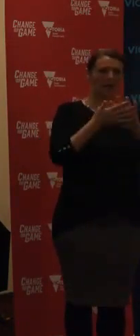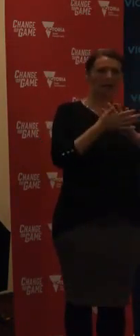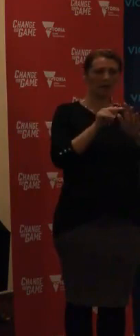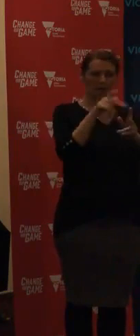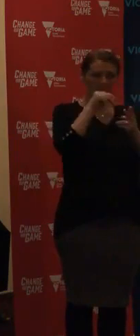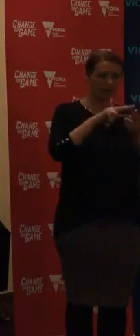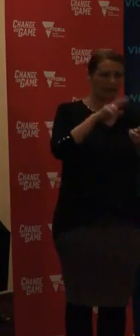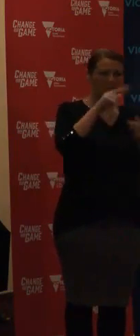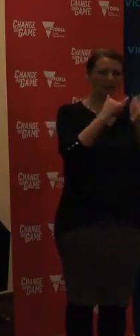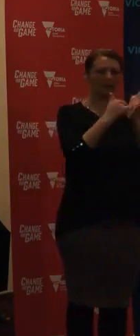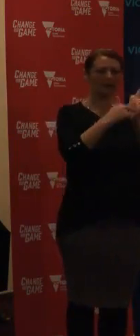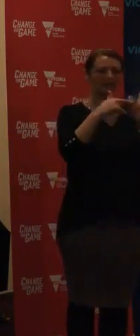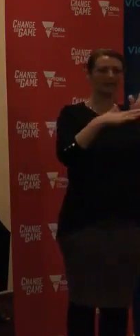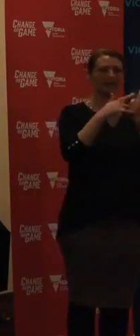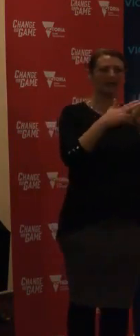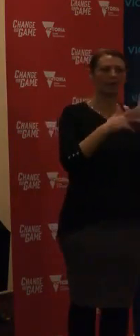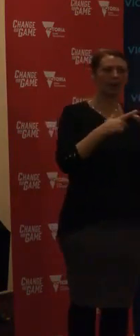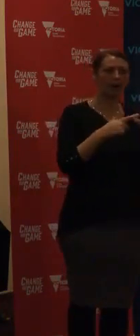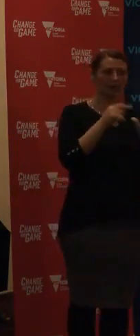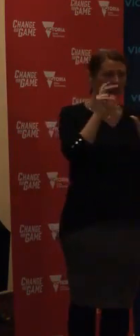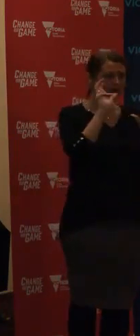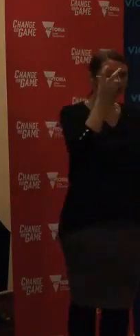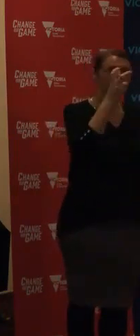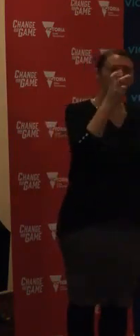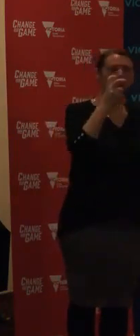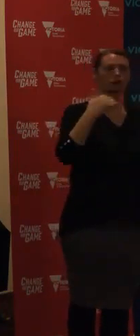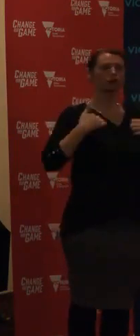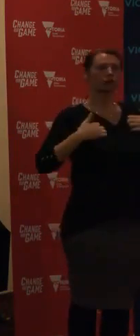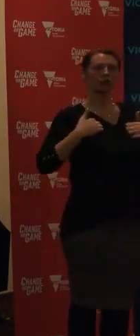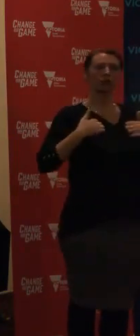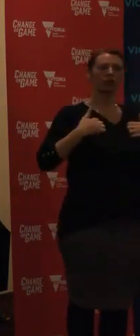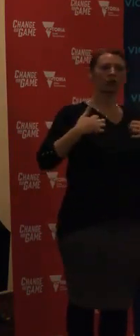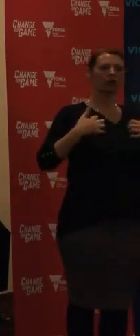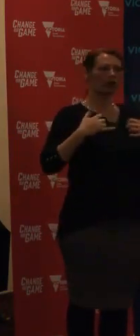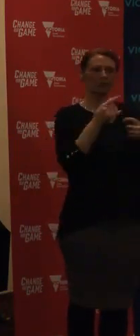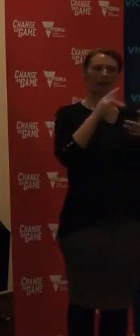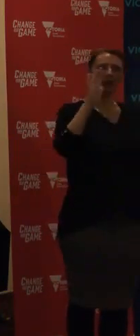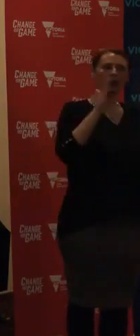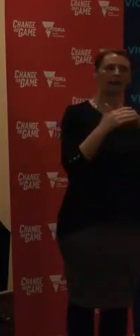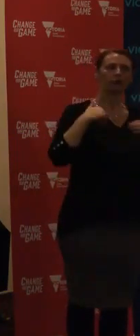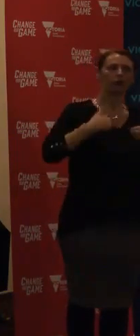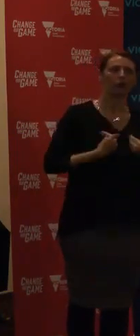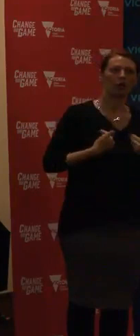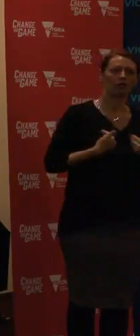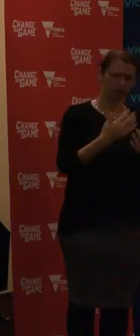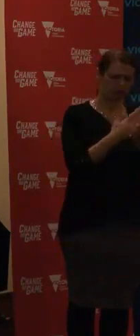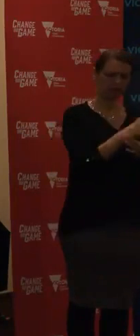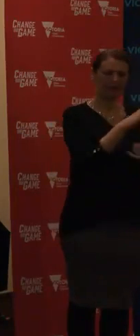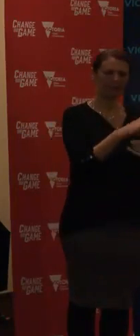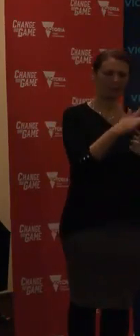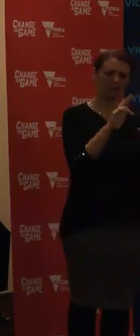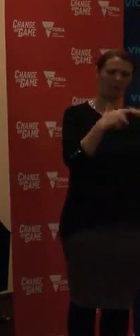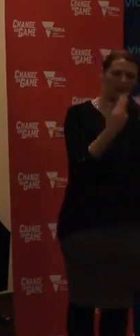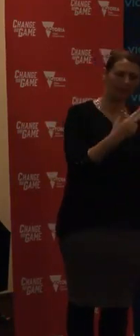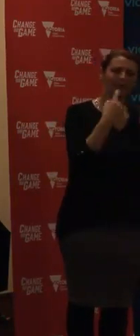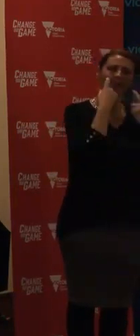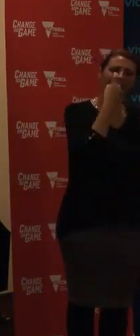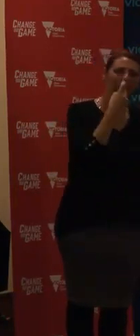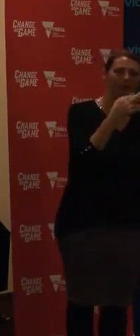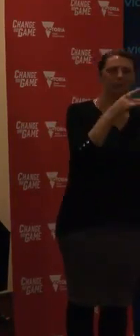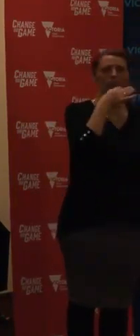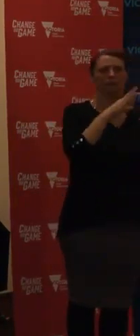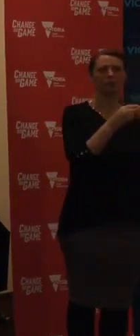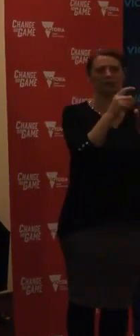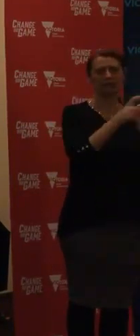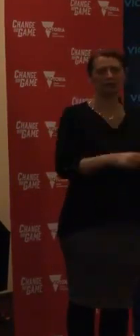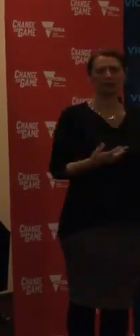had increased stamina, greater willingness to be active, and less tiredness. Tremendously important for families and carers of kids with